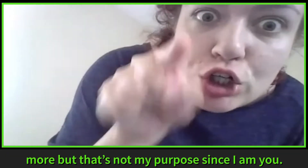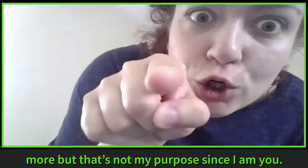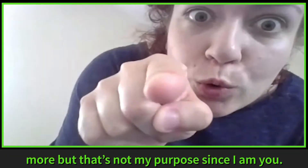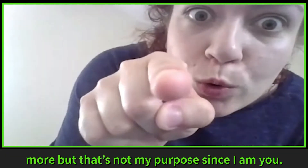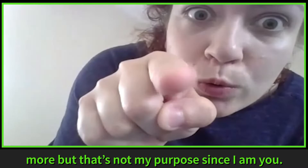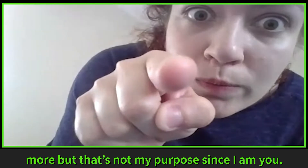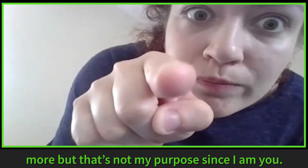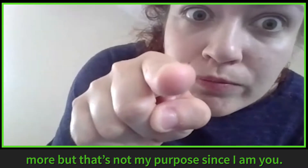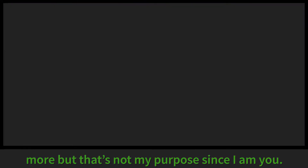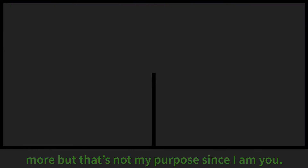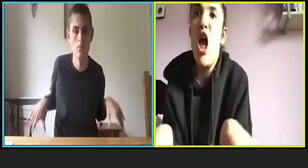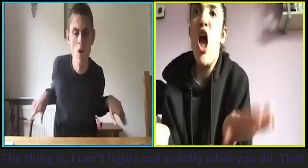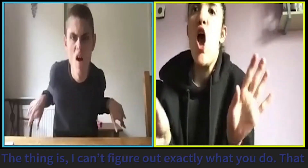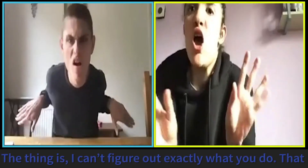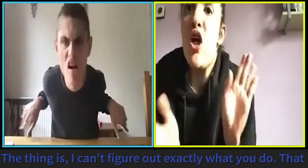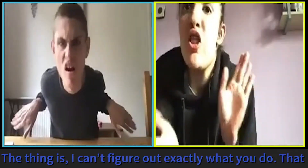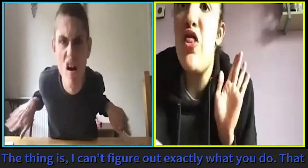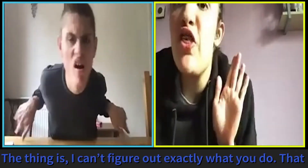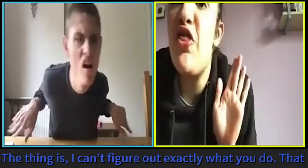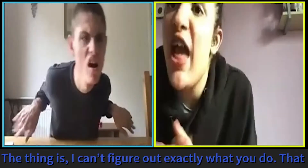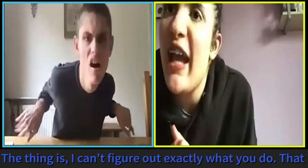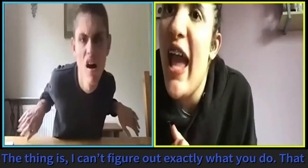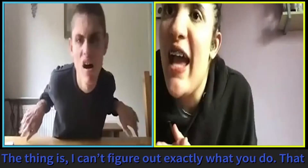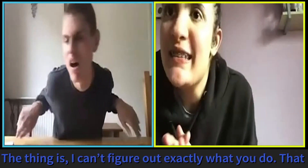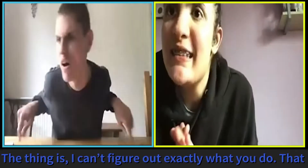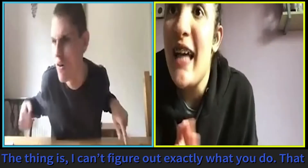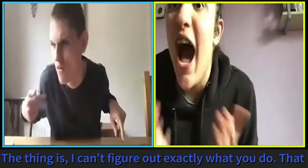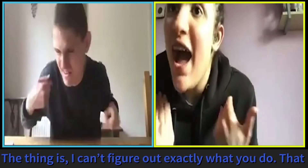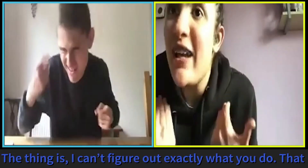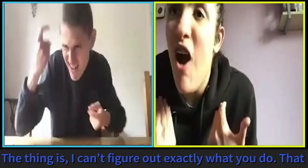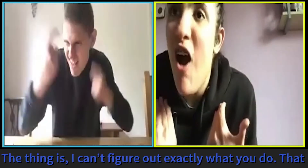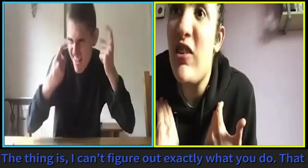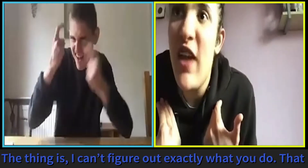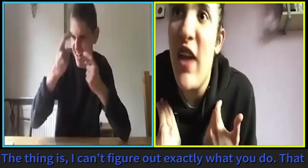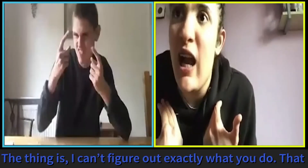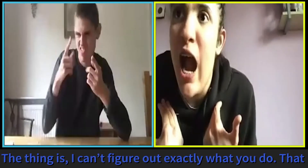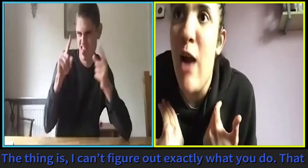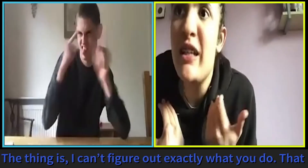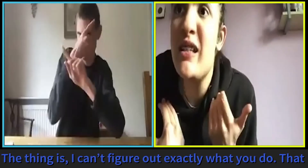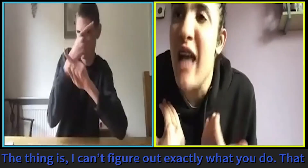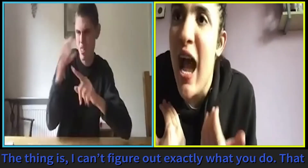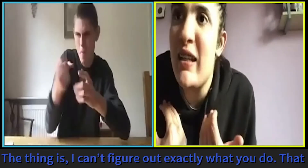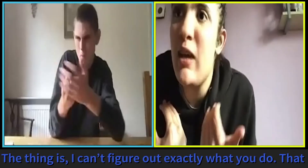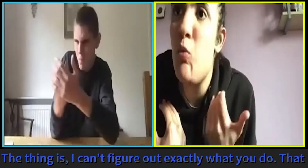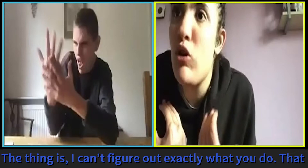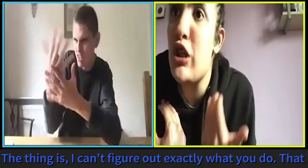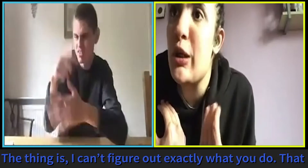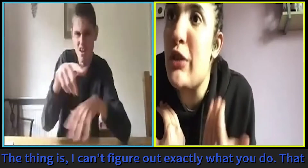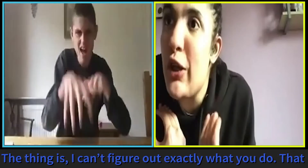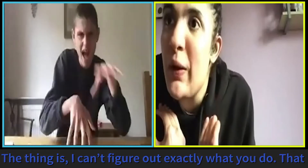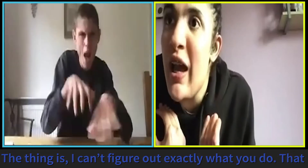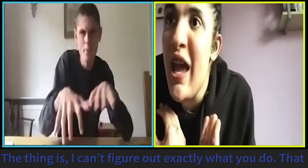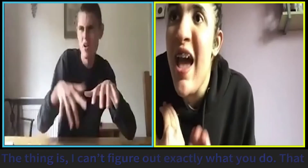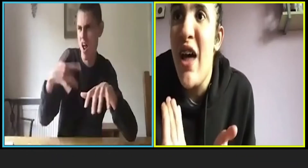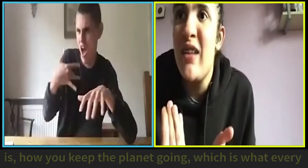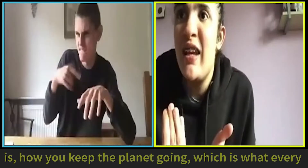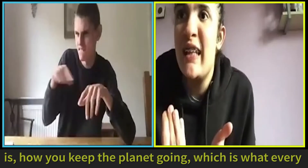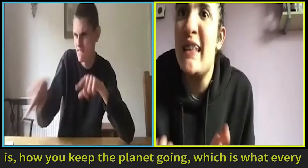you. The thing is, I can't figure out exactly what you do. That is,